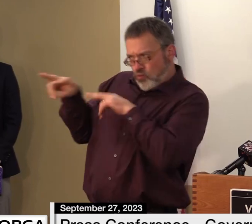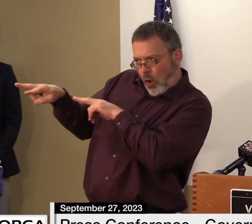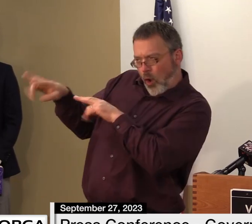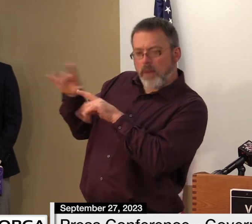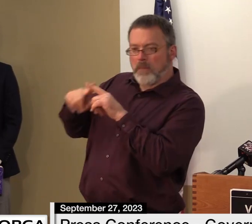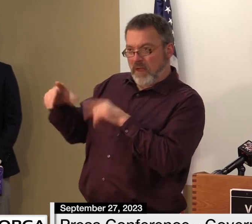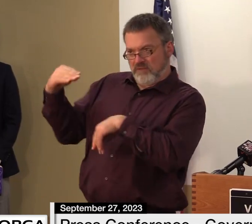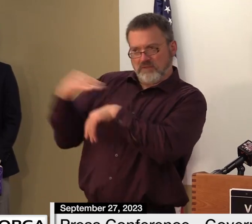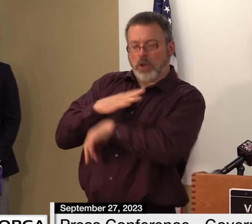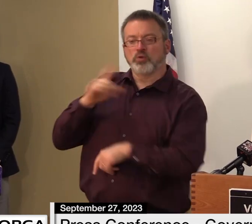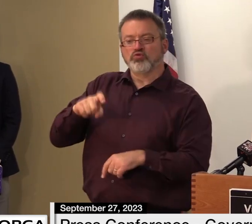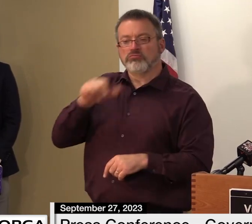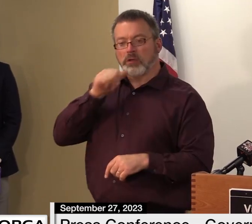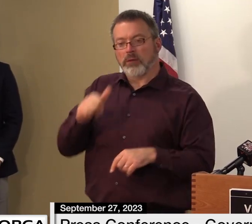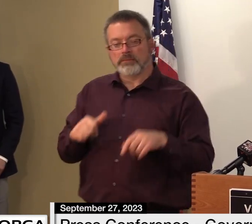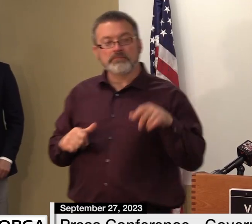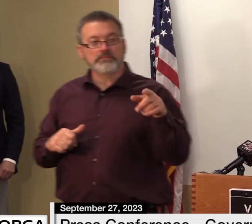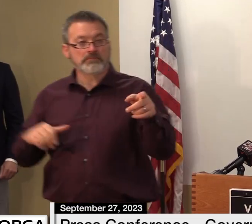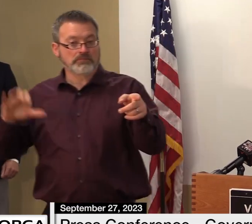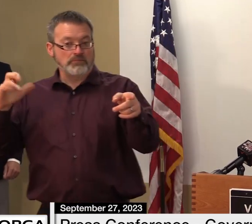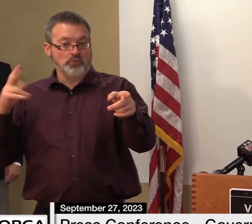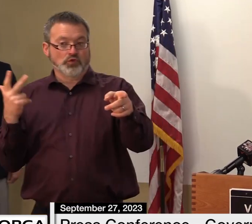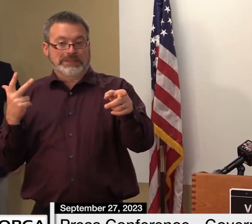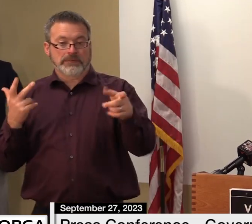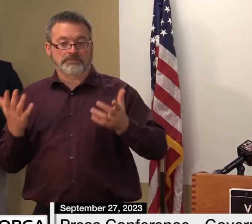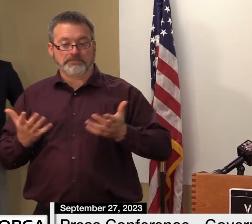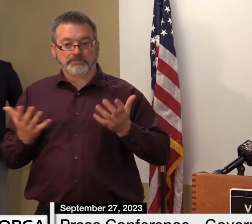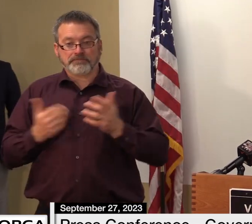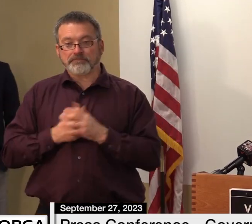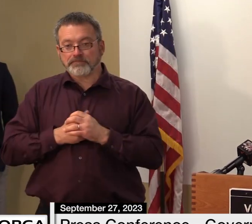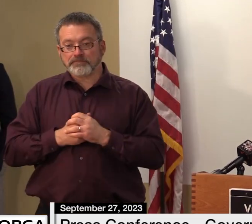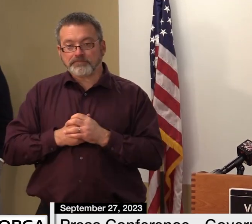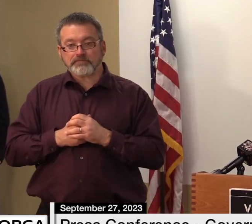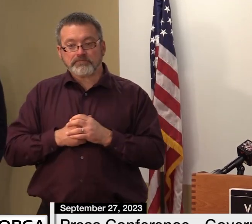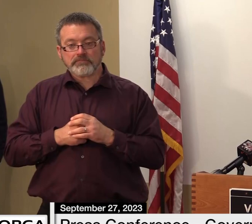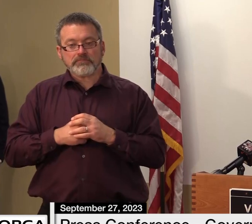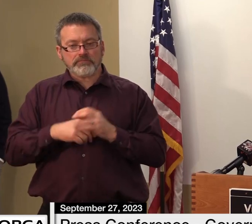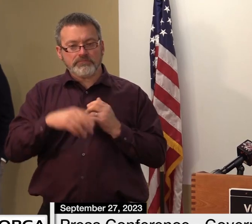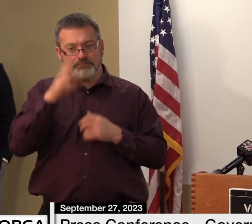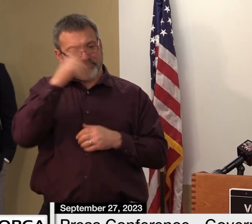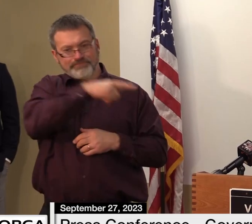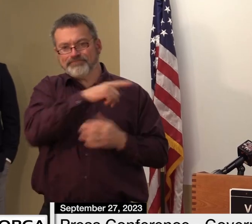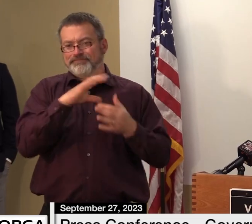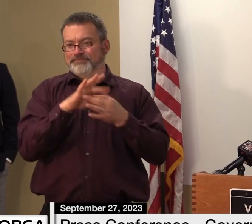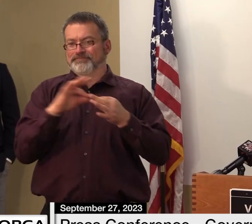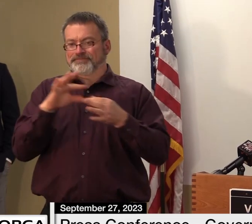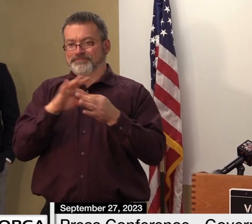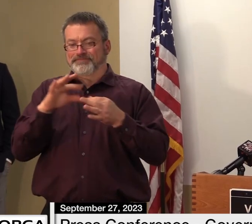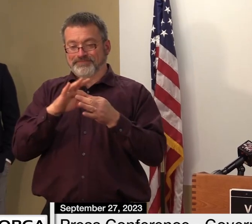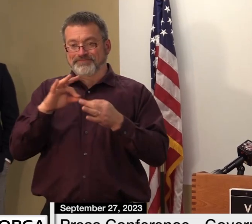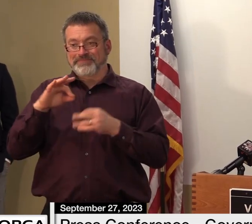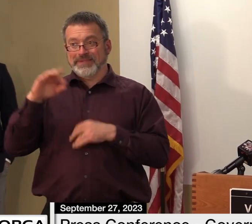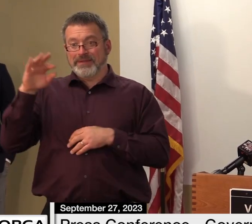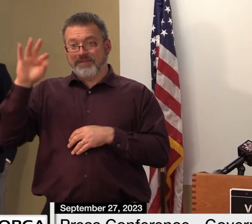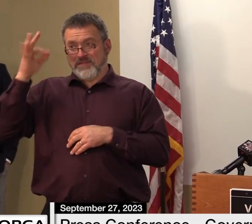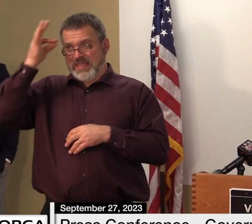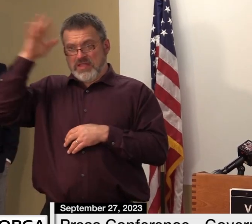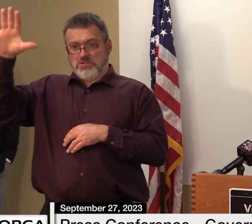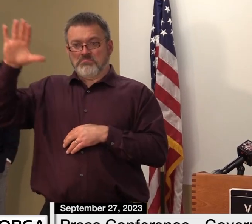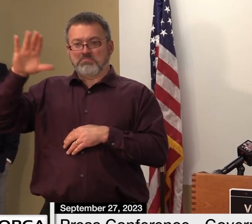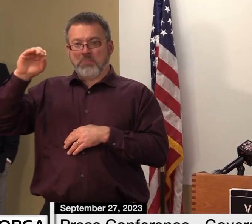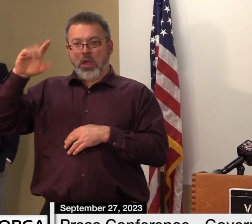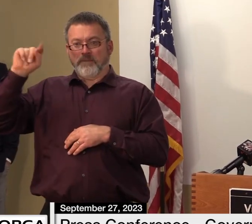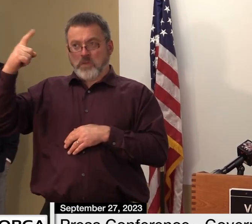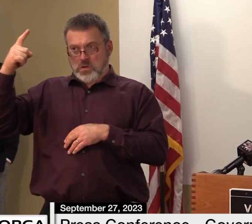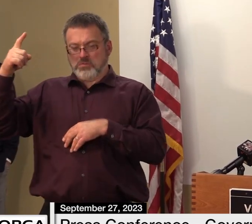Governor, we've talked several times about, if there is a government shutdown, some of our most immediate needs will still continue to be met